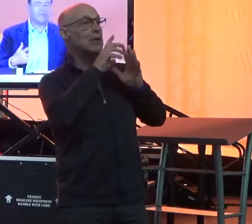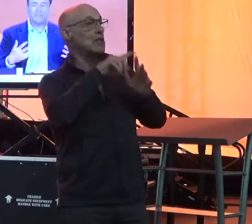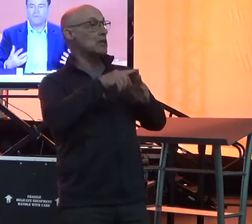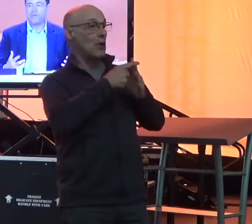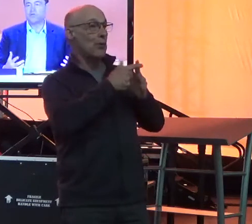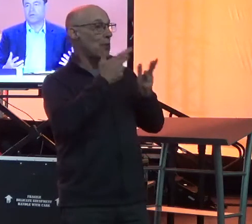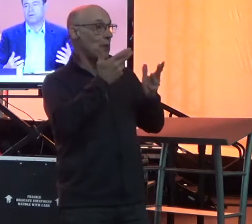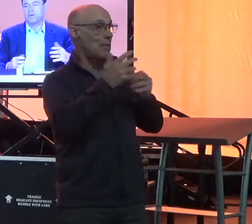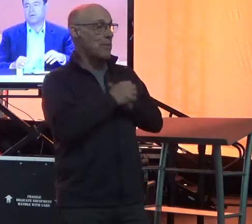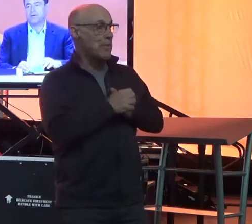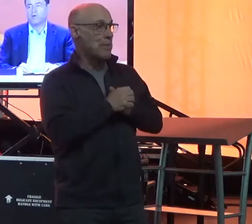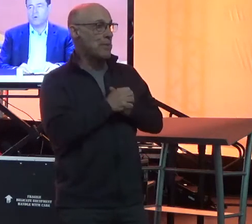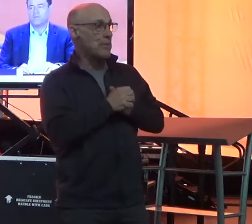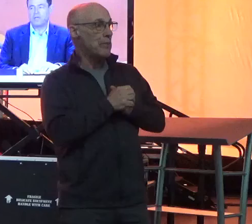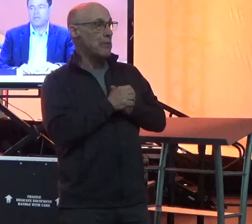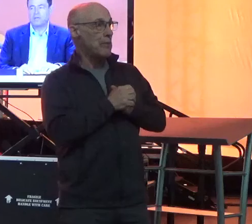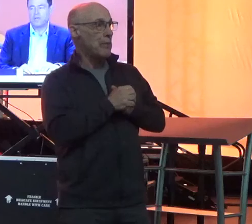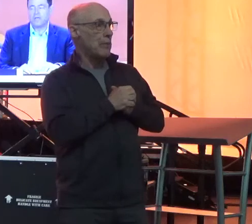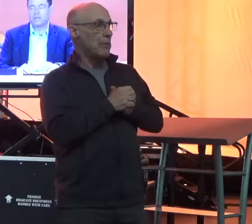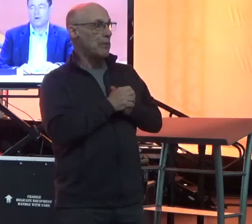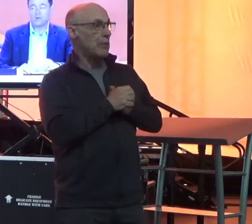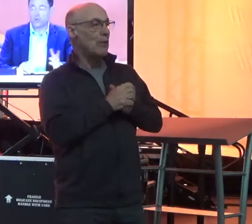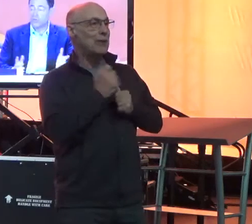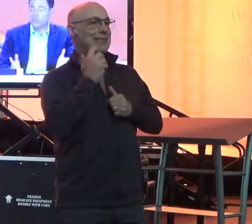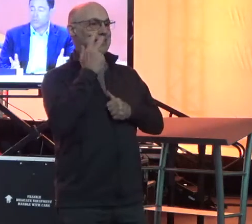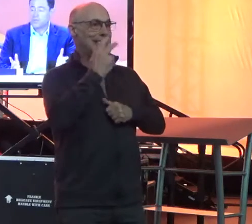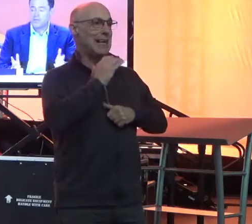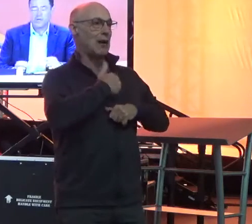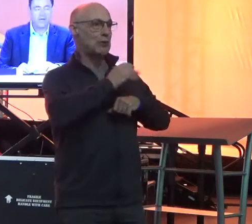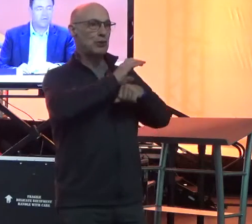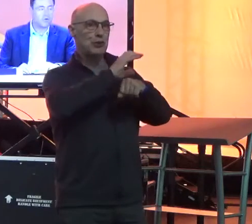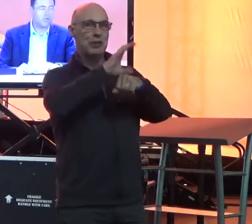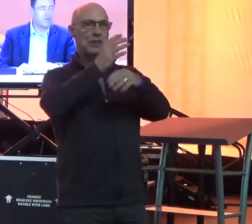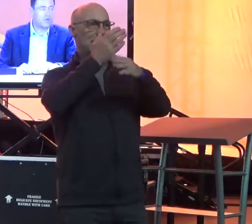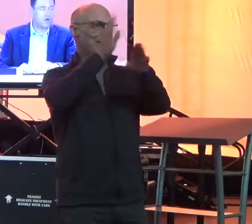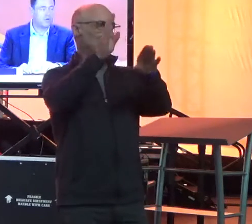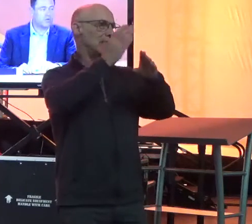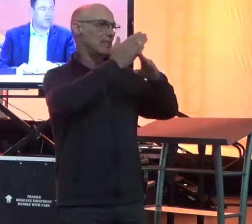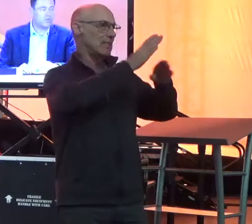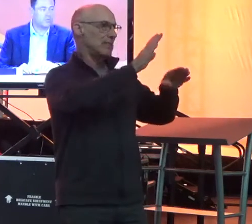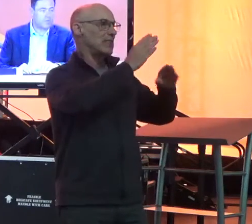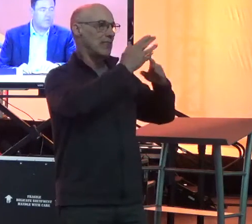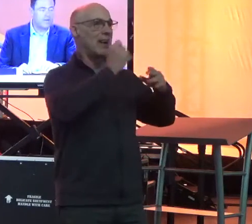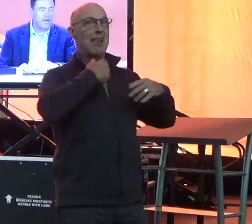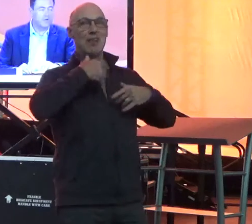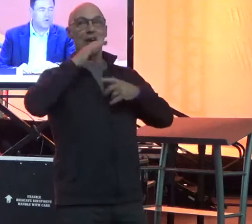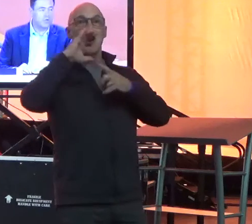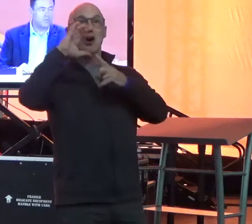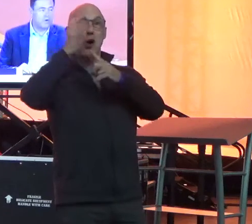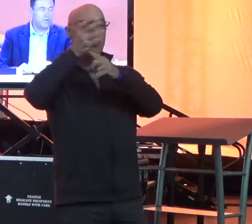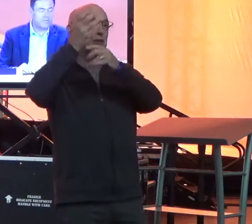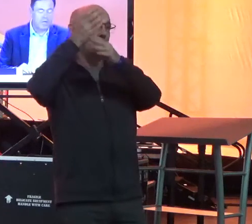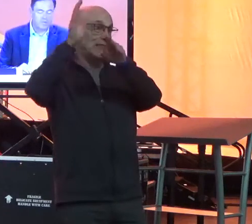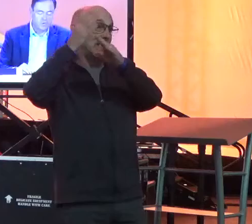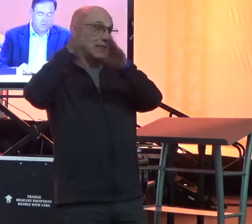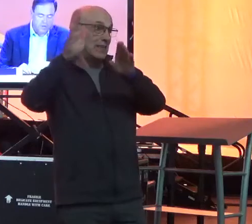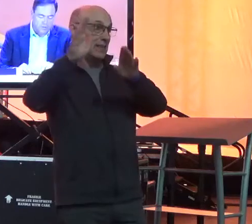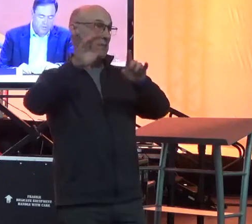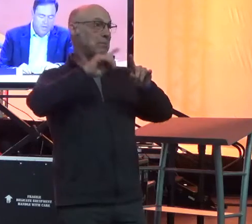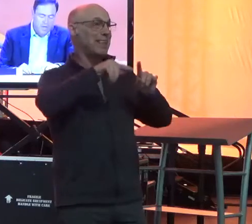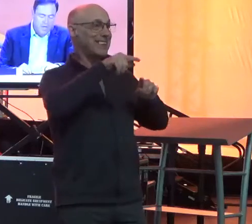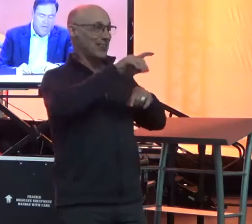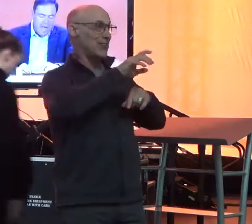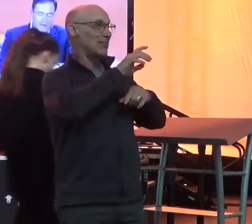obvious division we've seen in our churches and certainly in the larger culture, but even in our churches over these last few